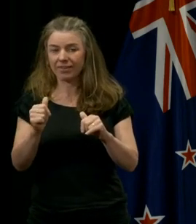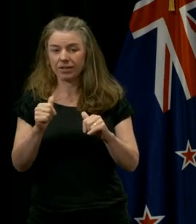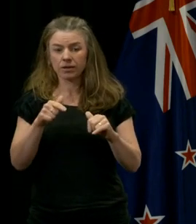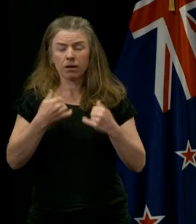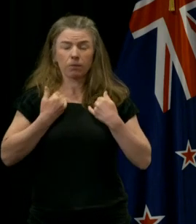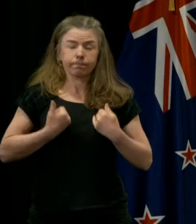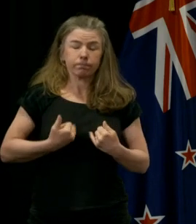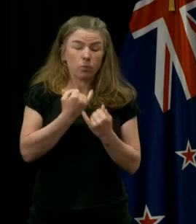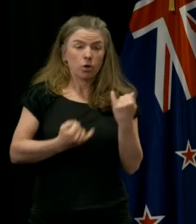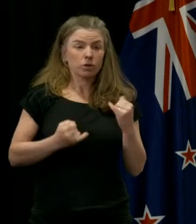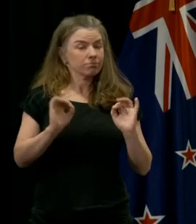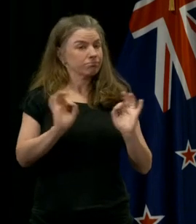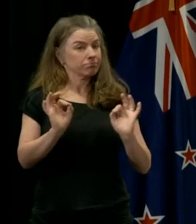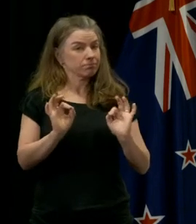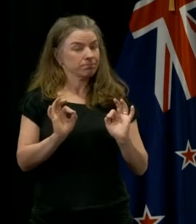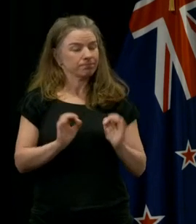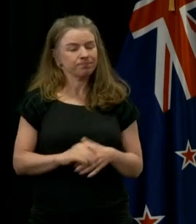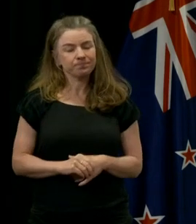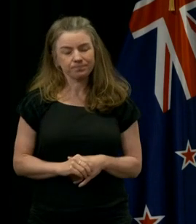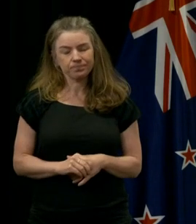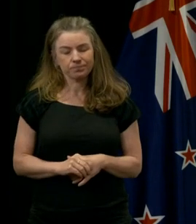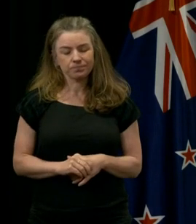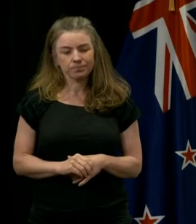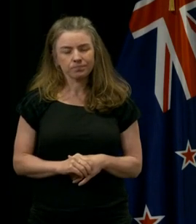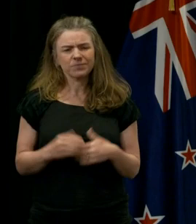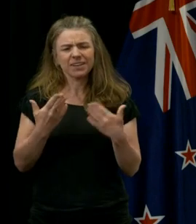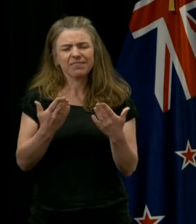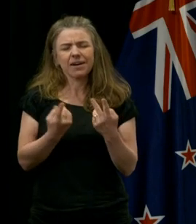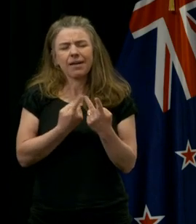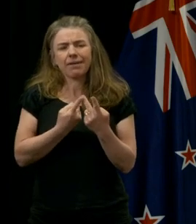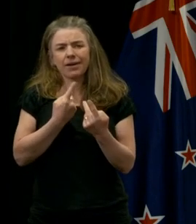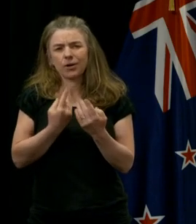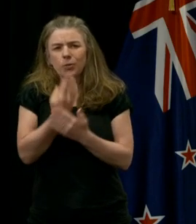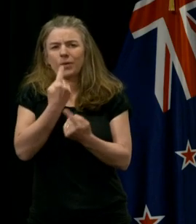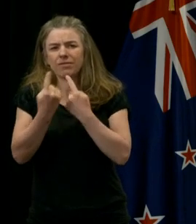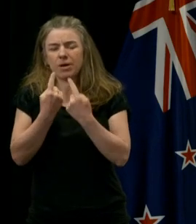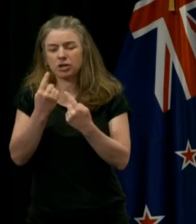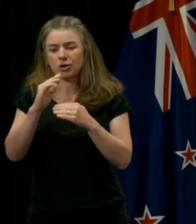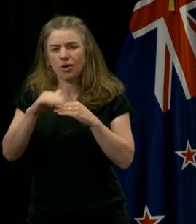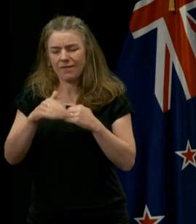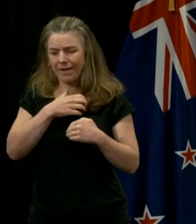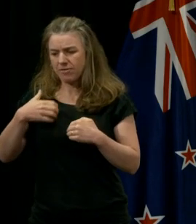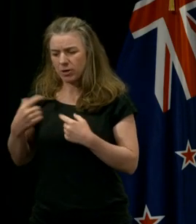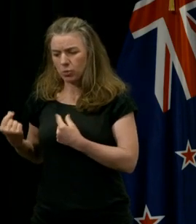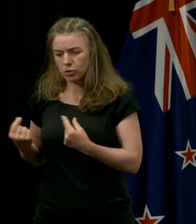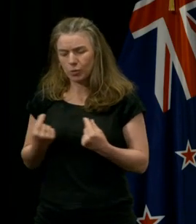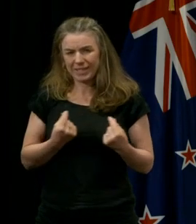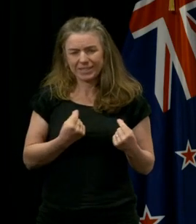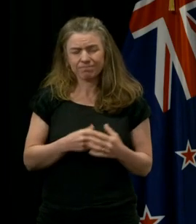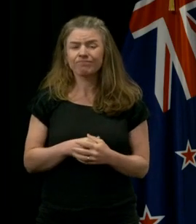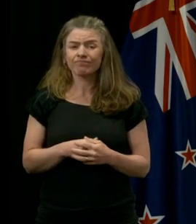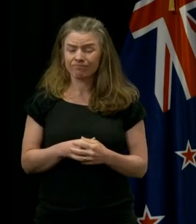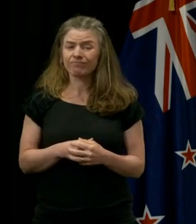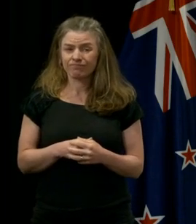dependency units. Now, let me run through a few updates on the government's preparations as we move to the